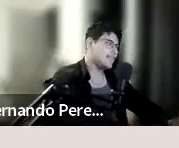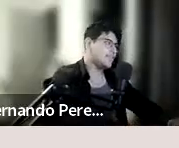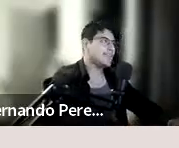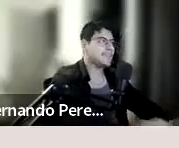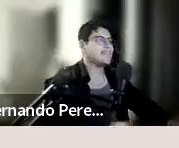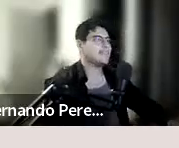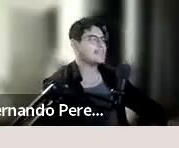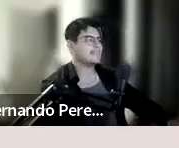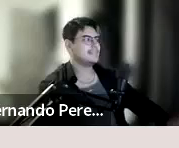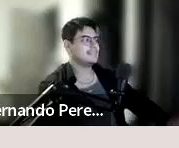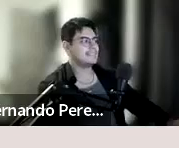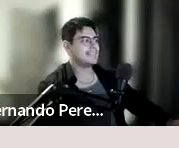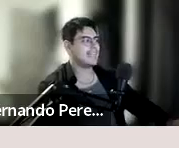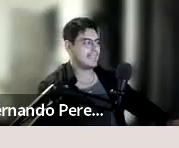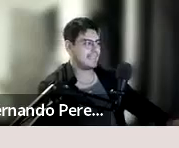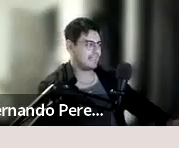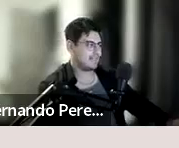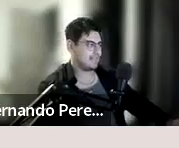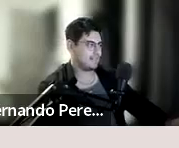hoy, day.